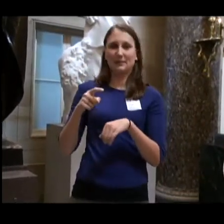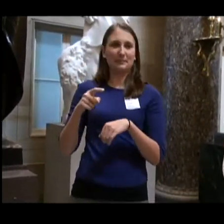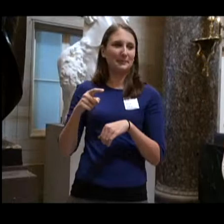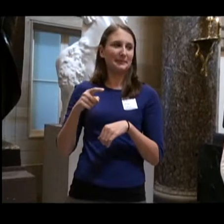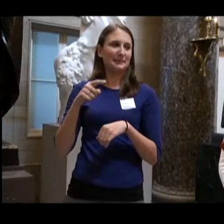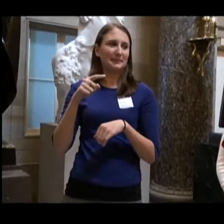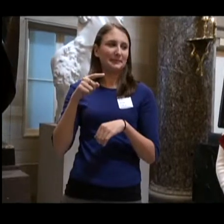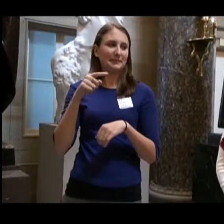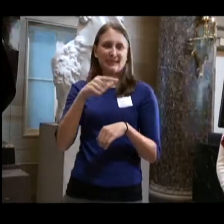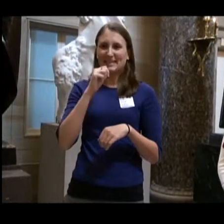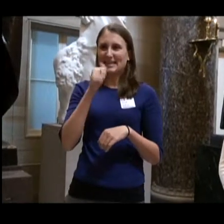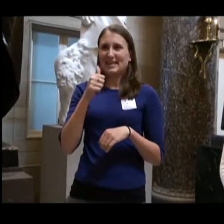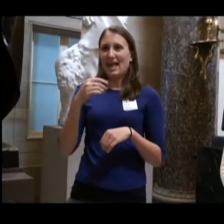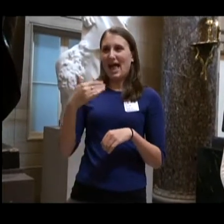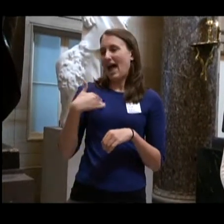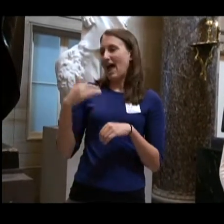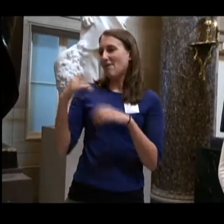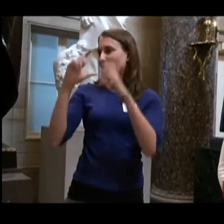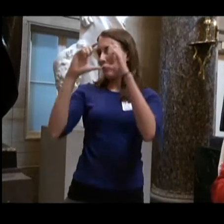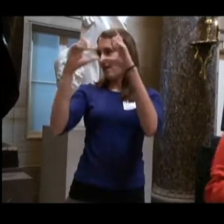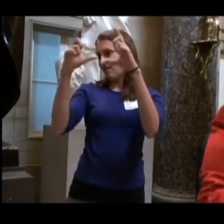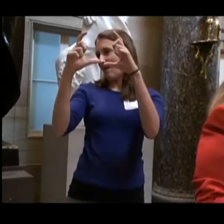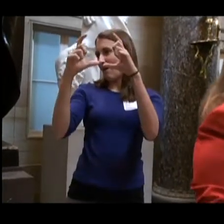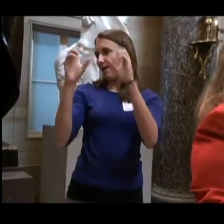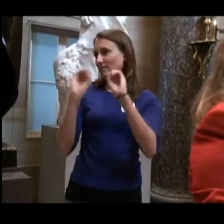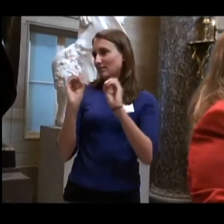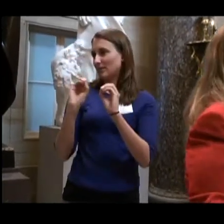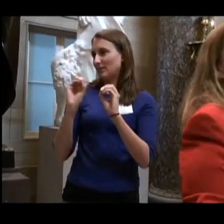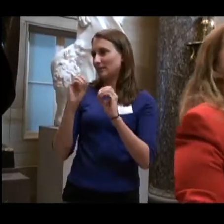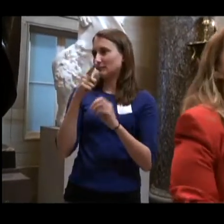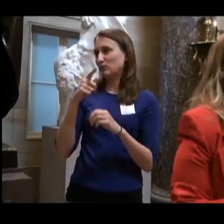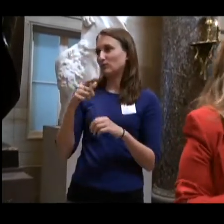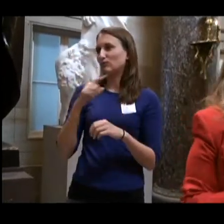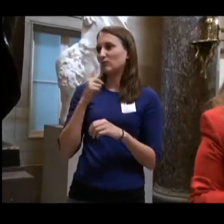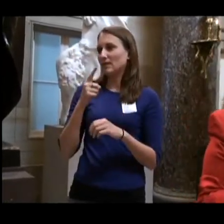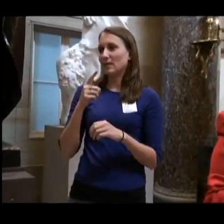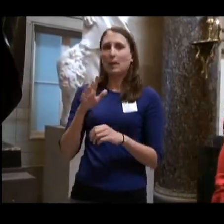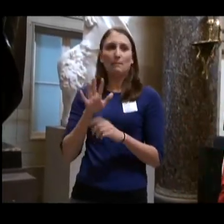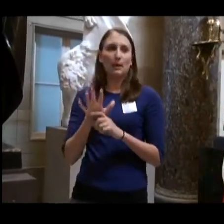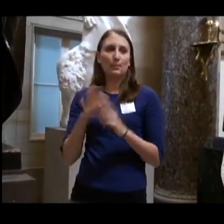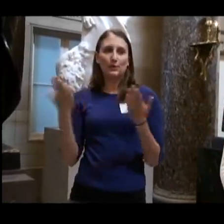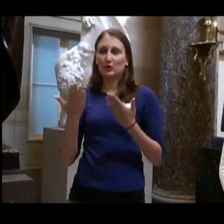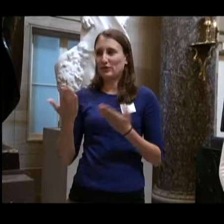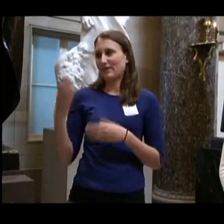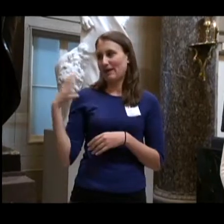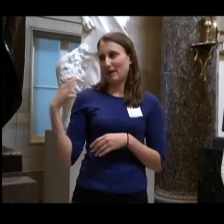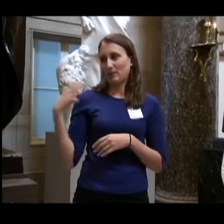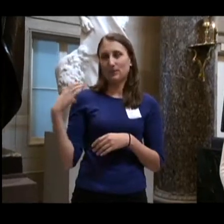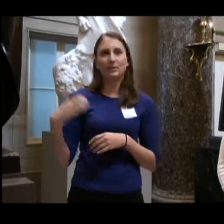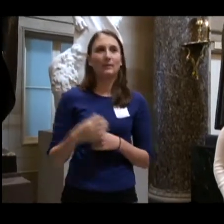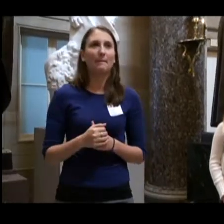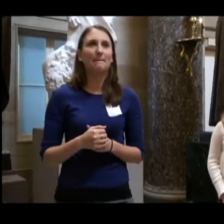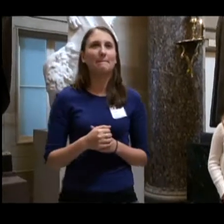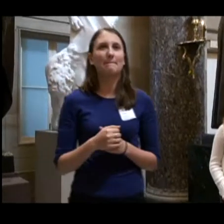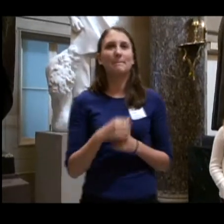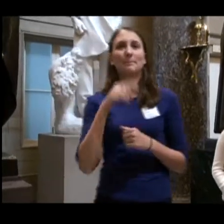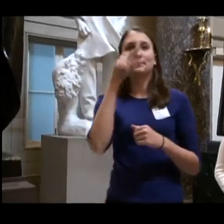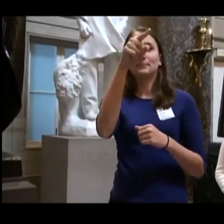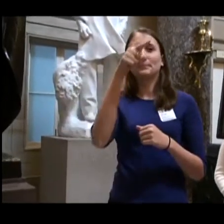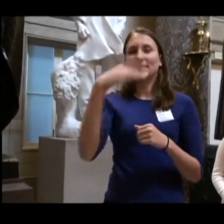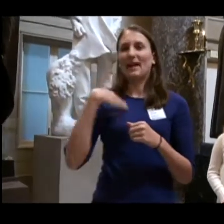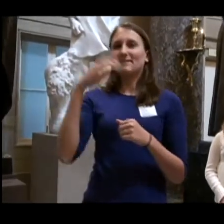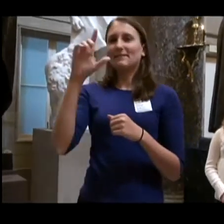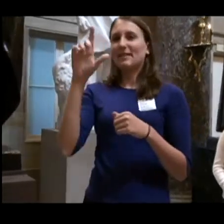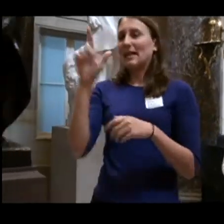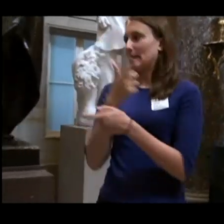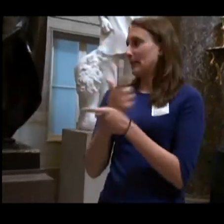clock. So he was very popular here in the Capitol. On the opposite side, you'll see that there's Liberty. And her right-hand side is